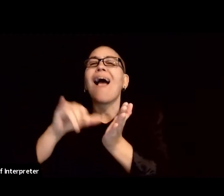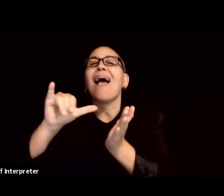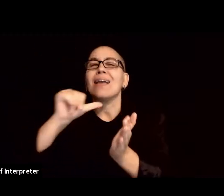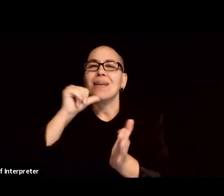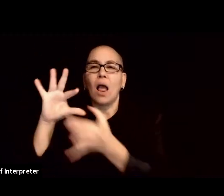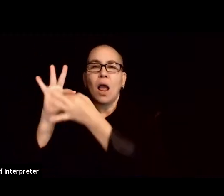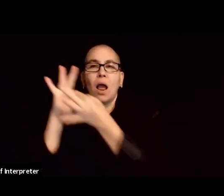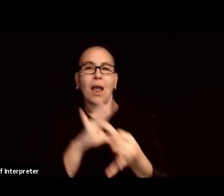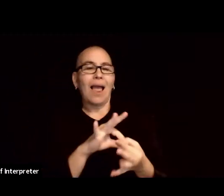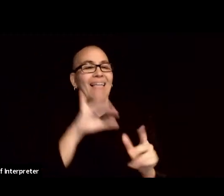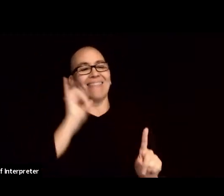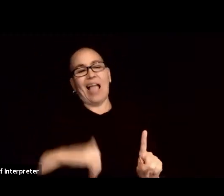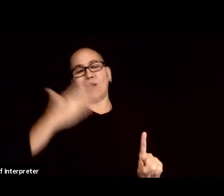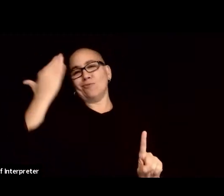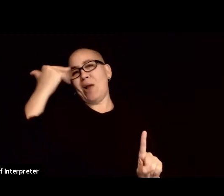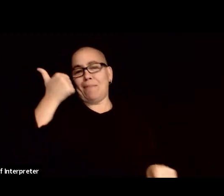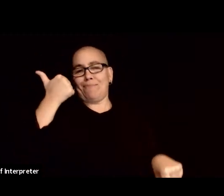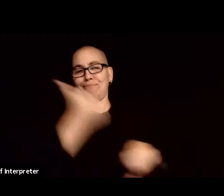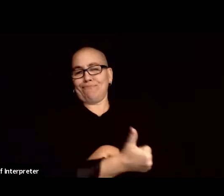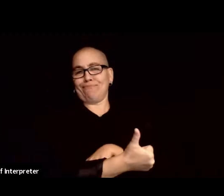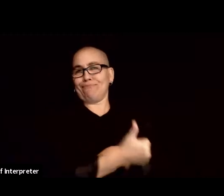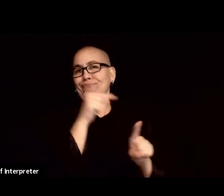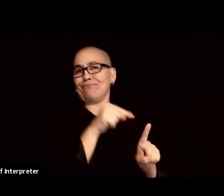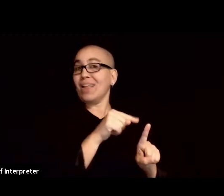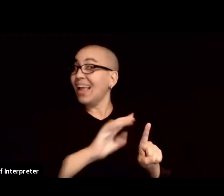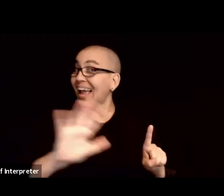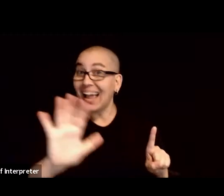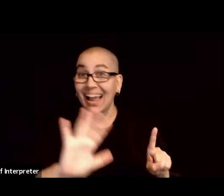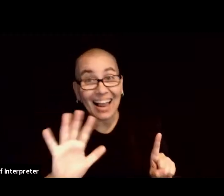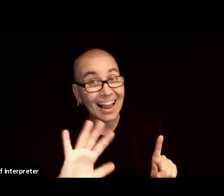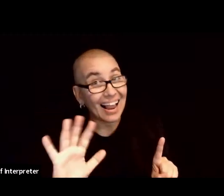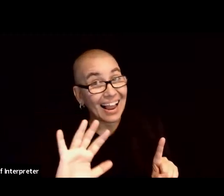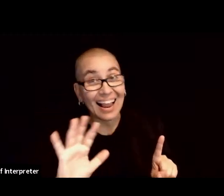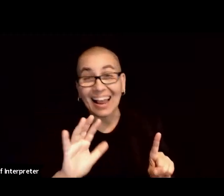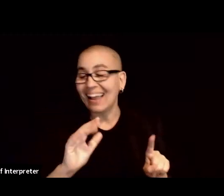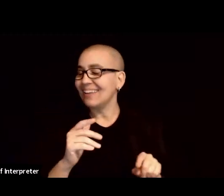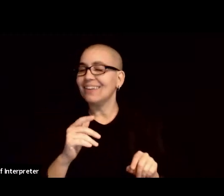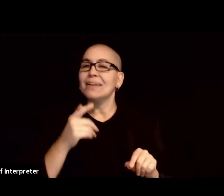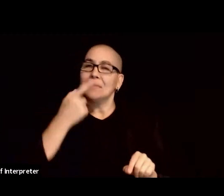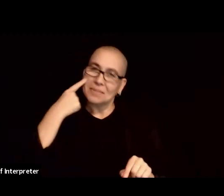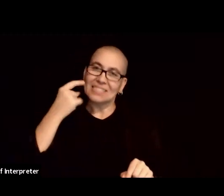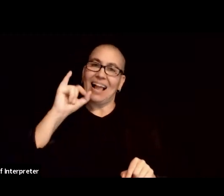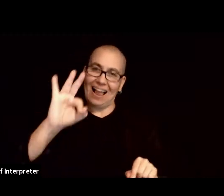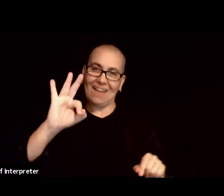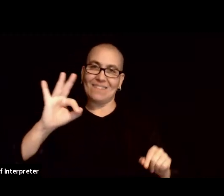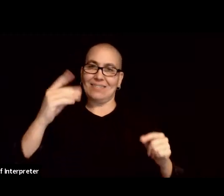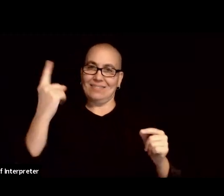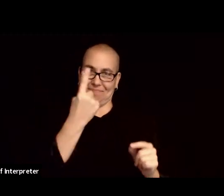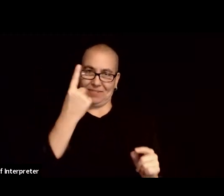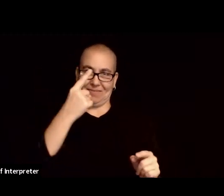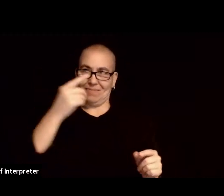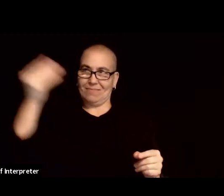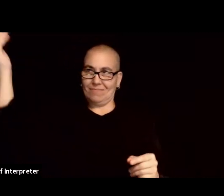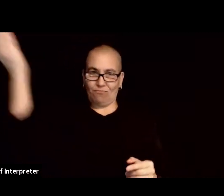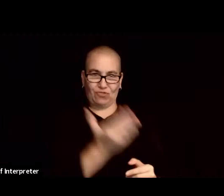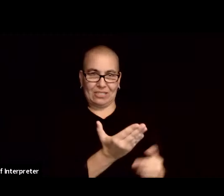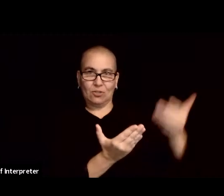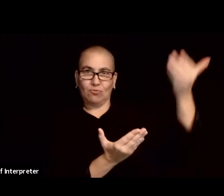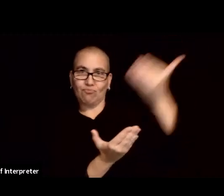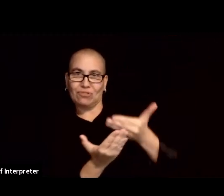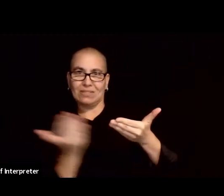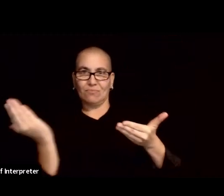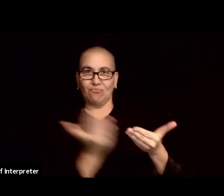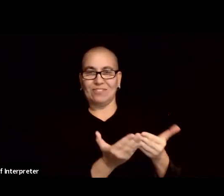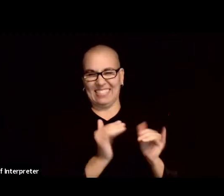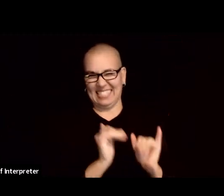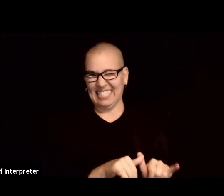what? It's because everyone attended X or did Y. No, it is